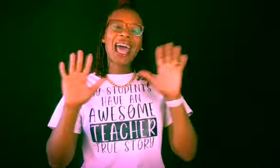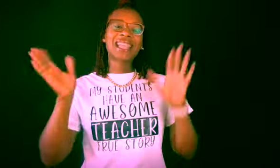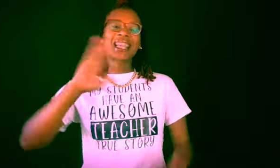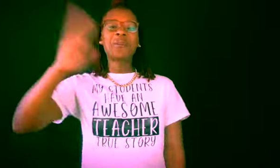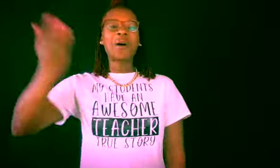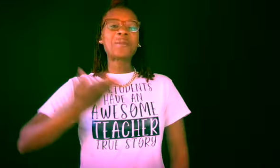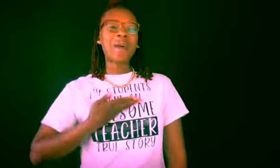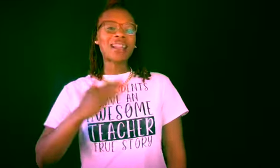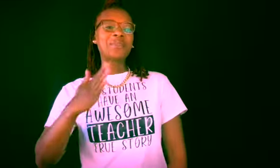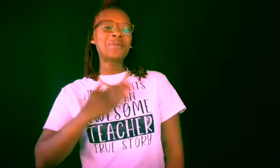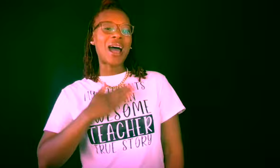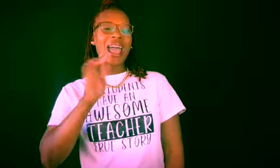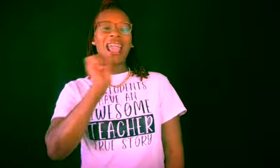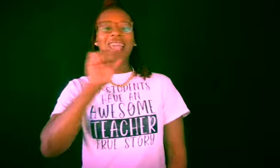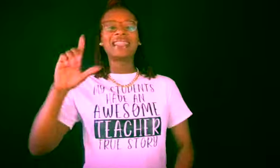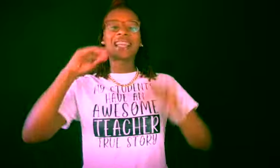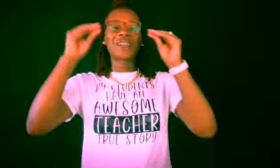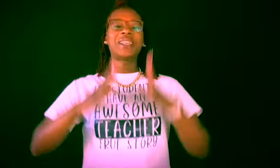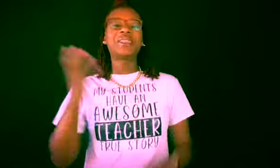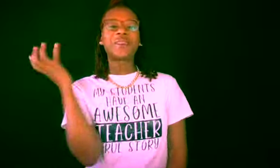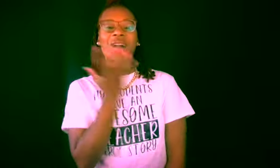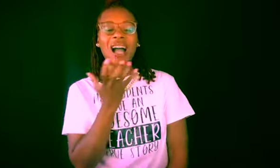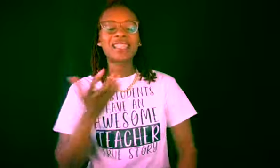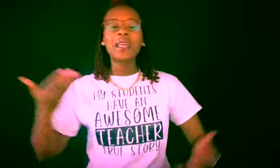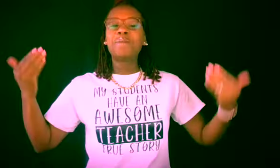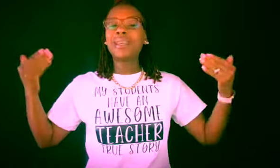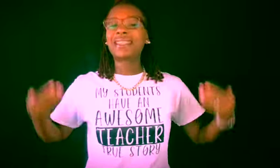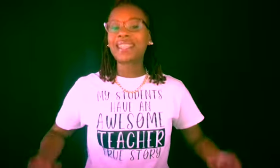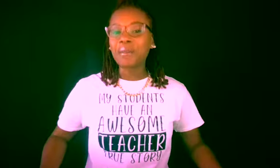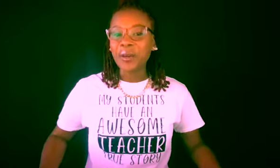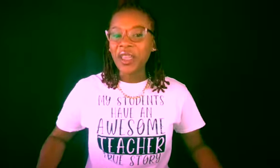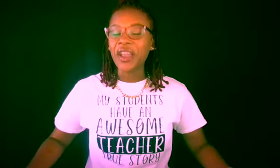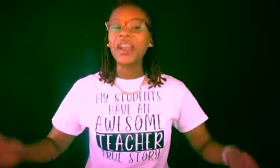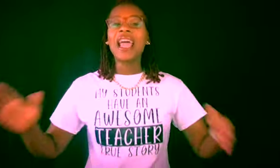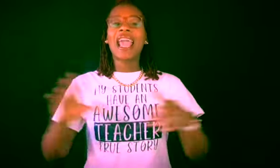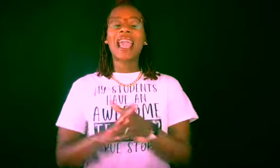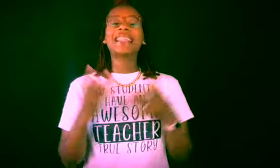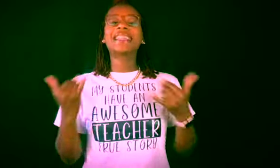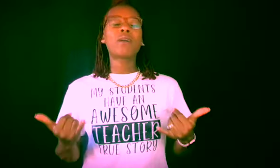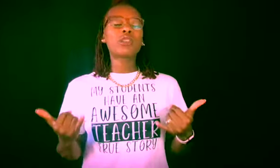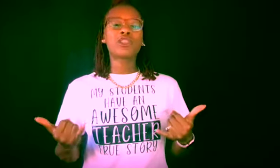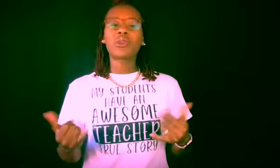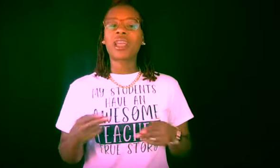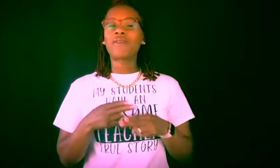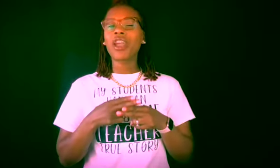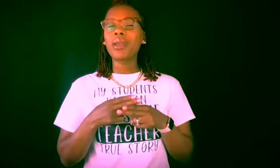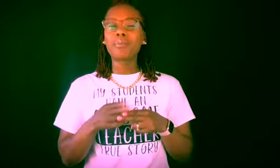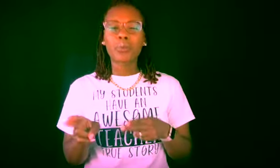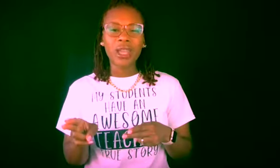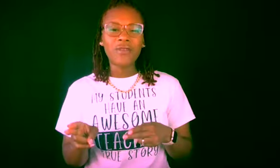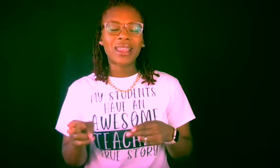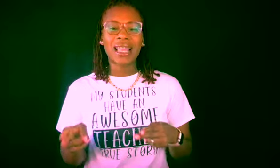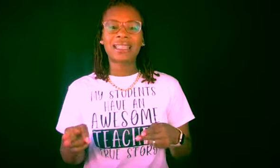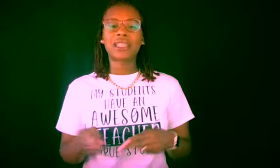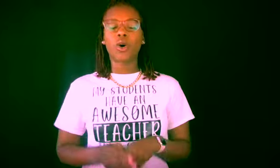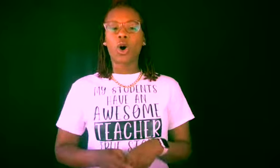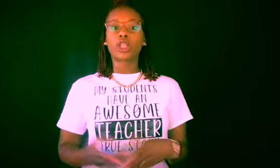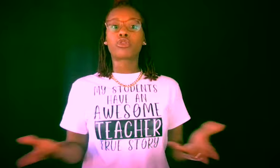Guys, and welcome back to my ASL Teacher Rocks. Miss Summer here, and today we're just doing a very brief lesson on